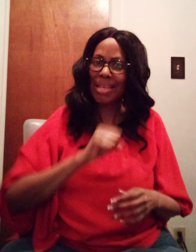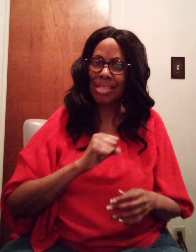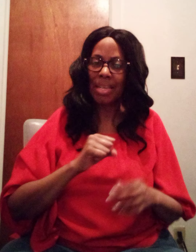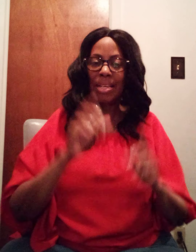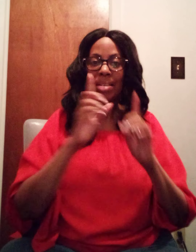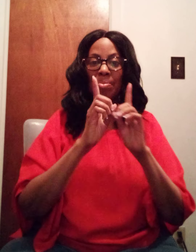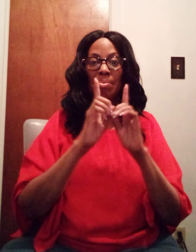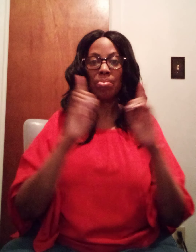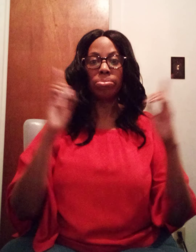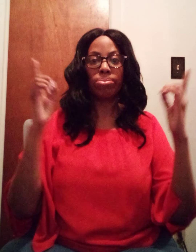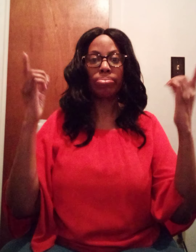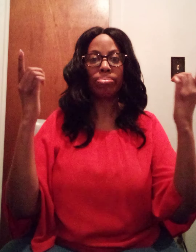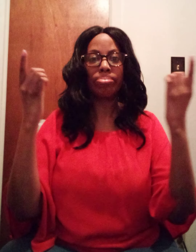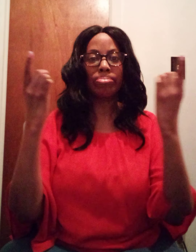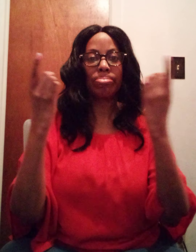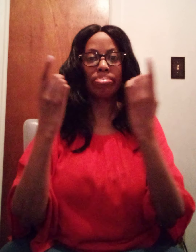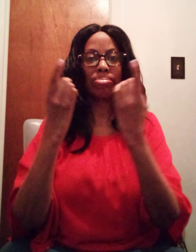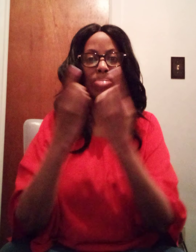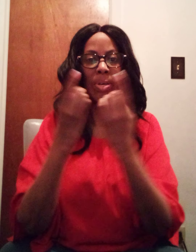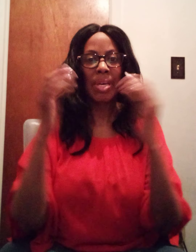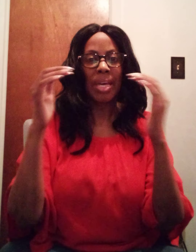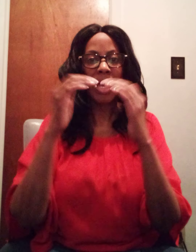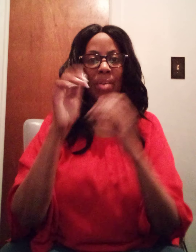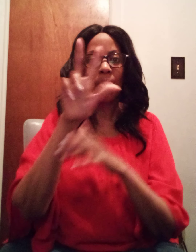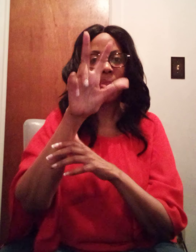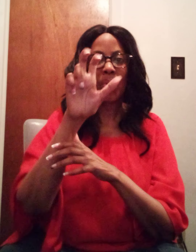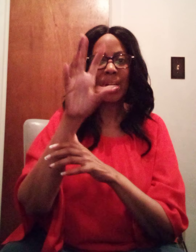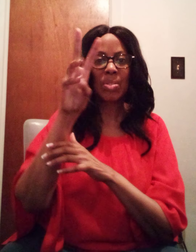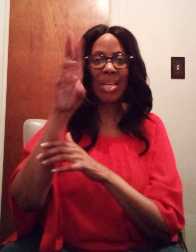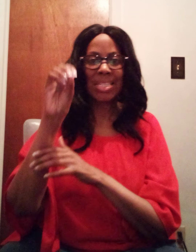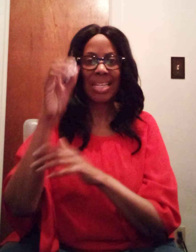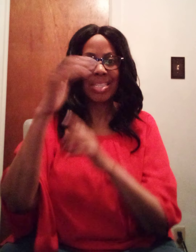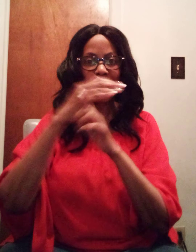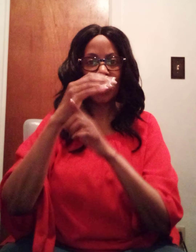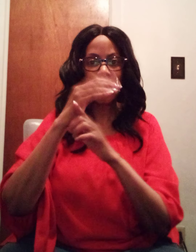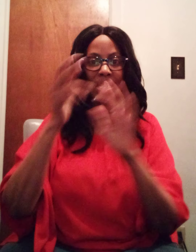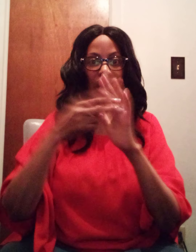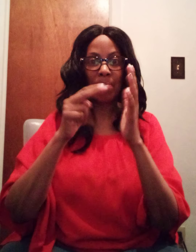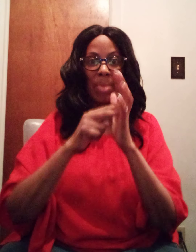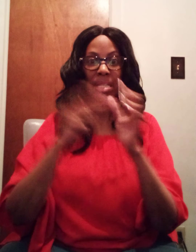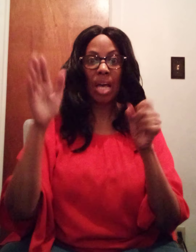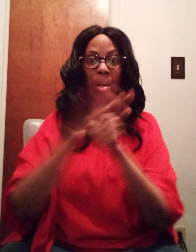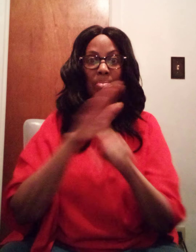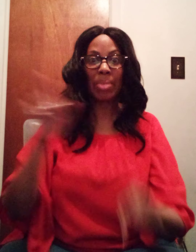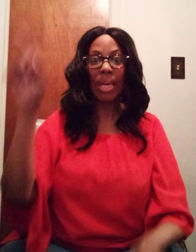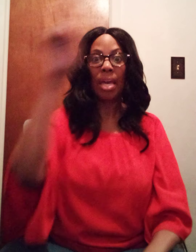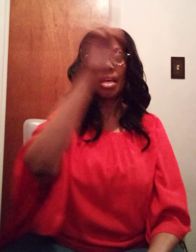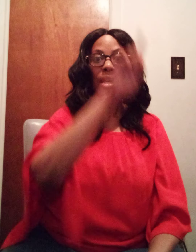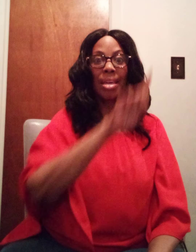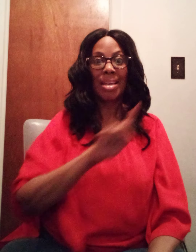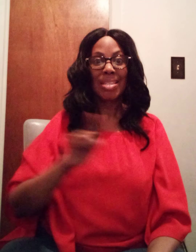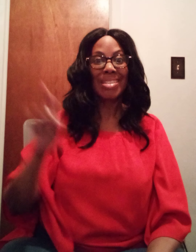measure is exactly 360 degrees, a full circle. Hey, you just noticed what scientists discovered years